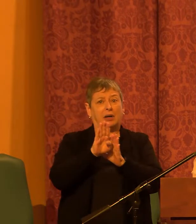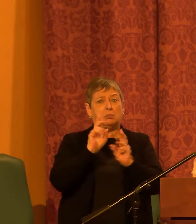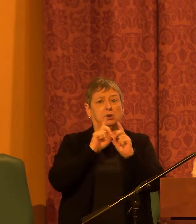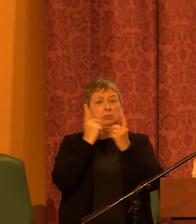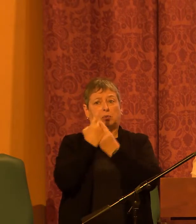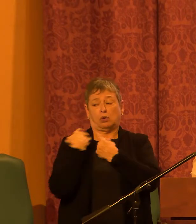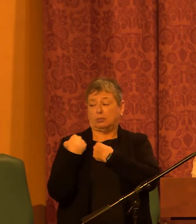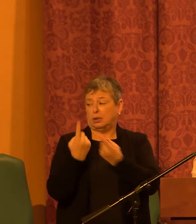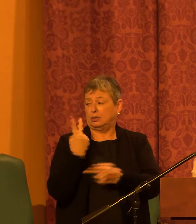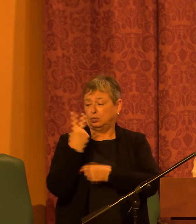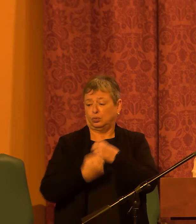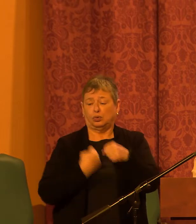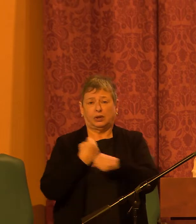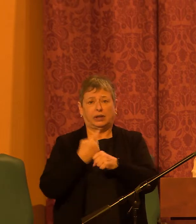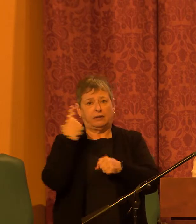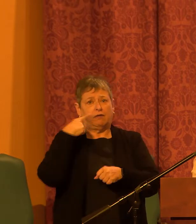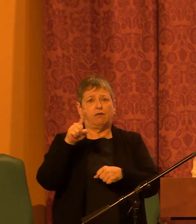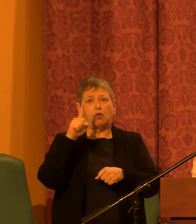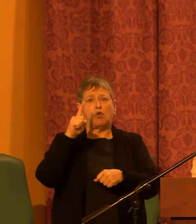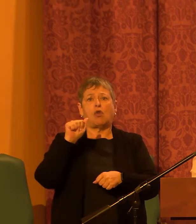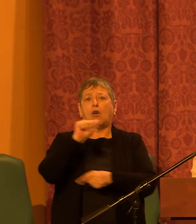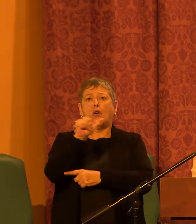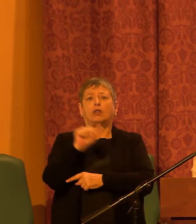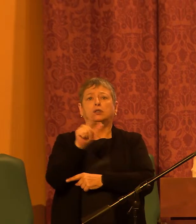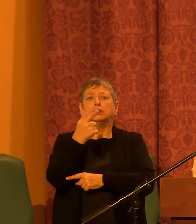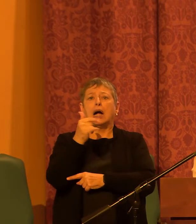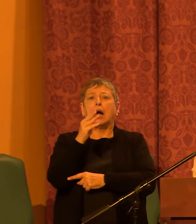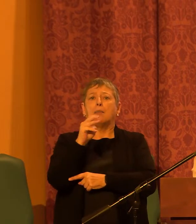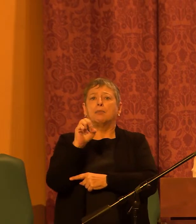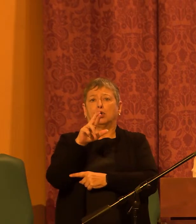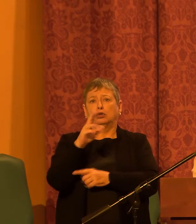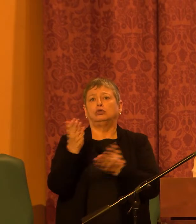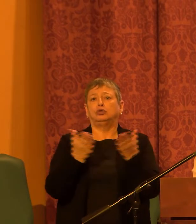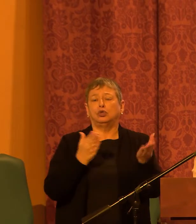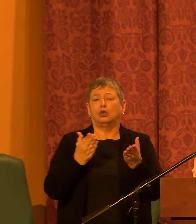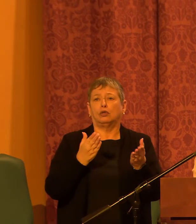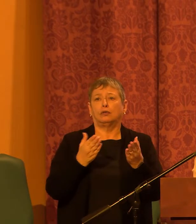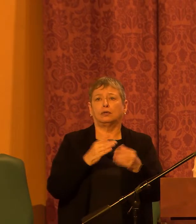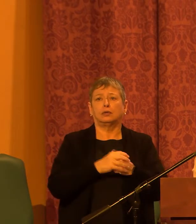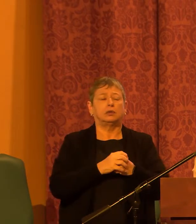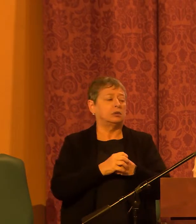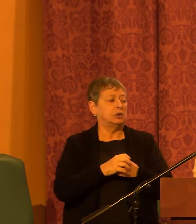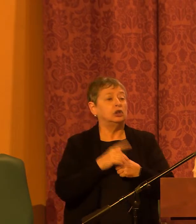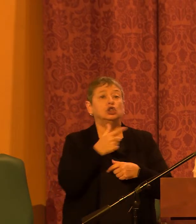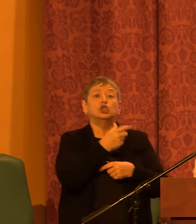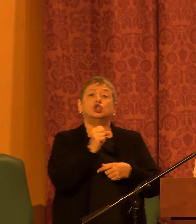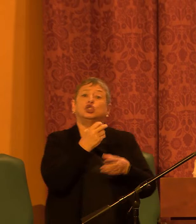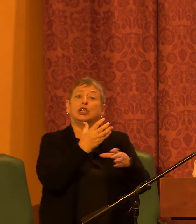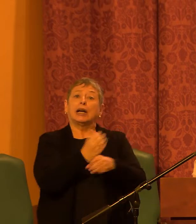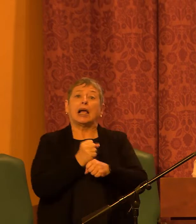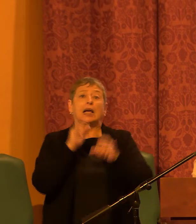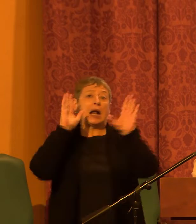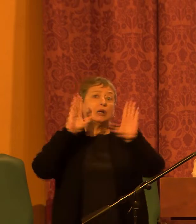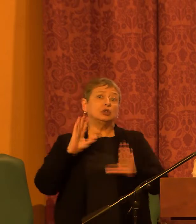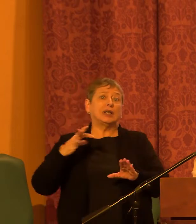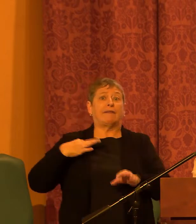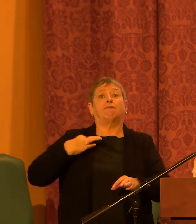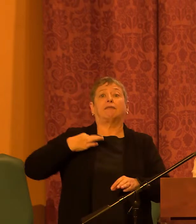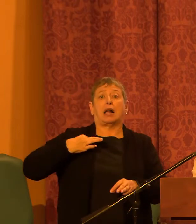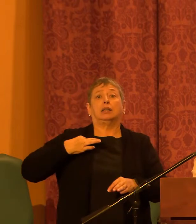past 2 years of Alzheimer's services. Effie received the Charlie's Place Outstanding Volunteer Award